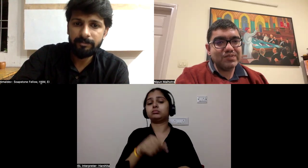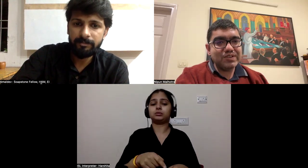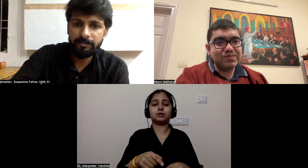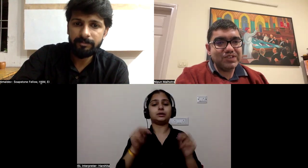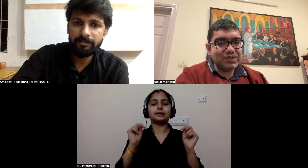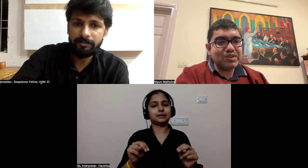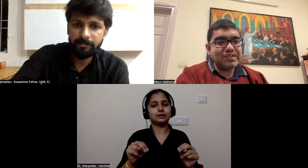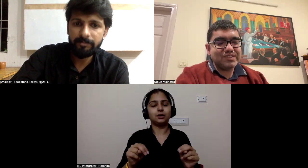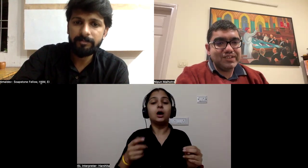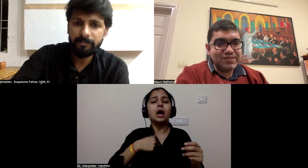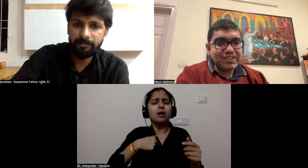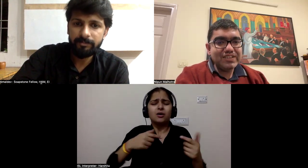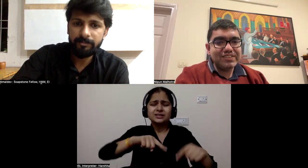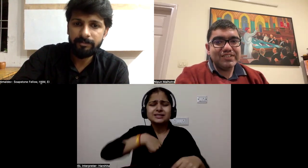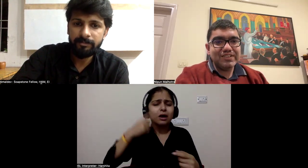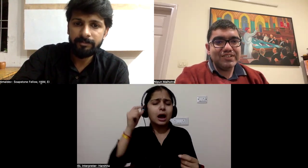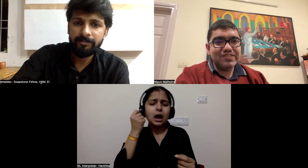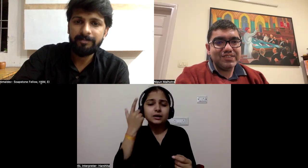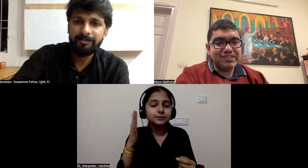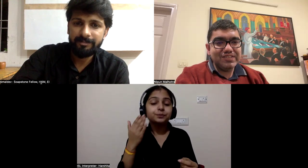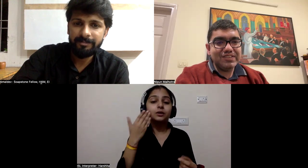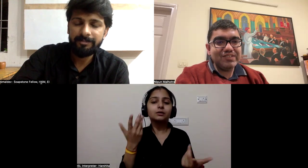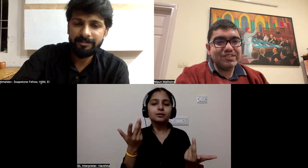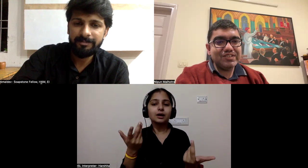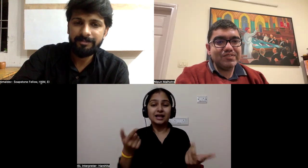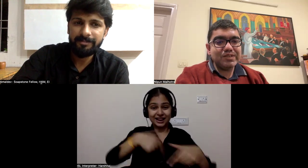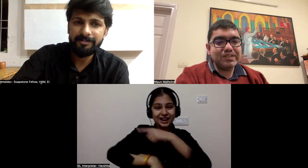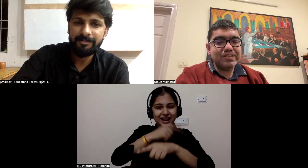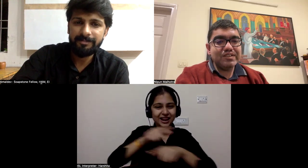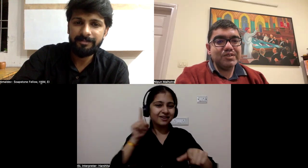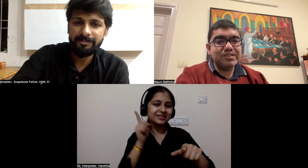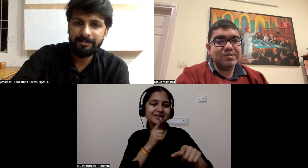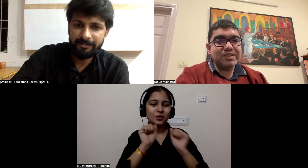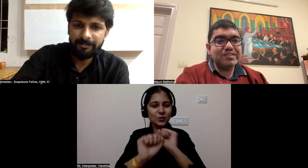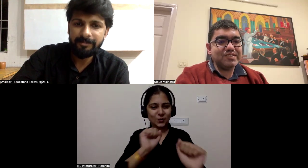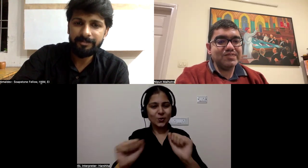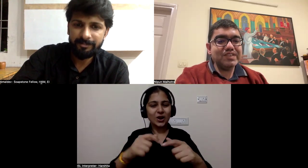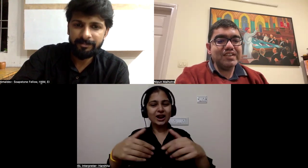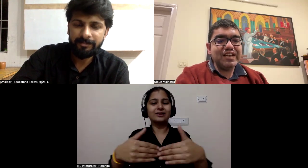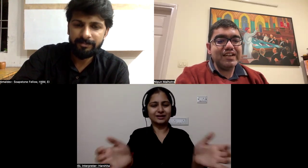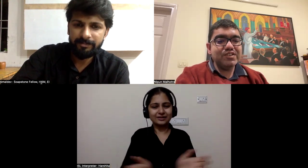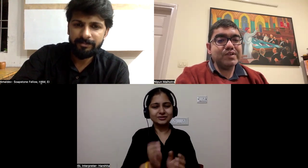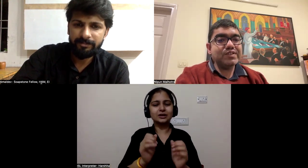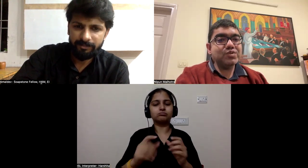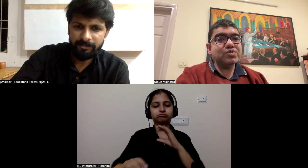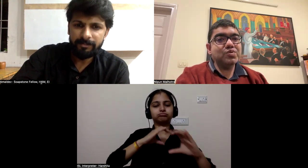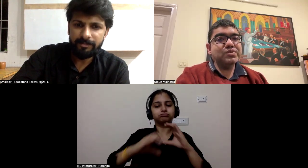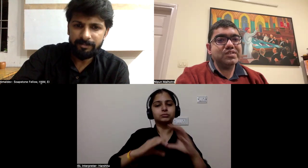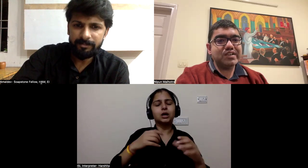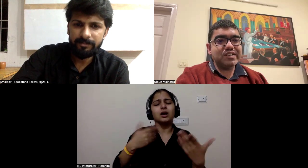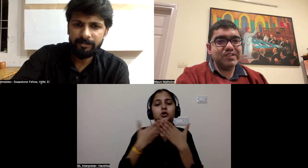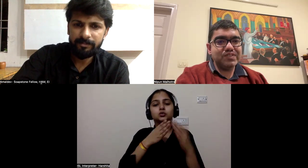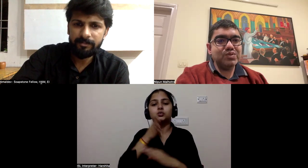in a way where we do not understand the language that the deaf community communicates in. And whenever I go to